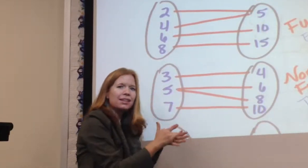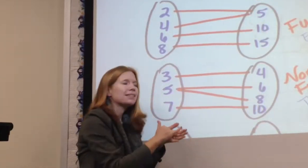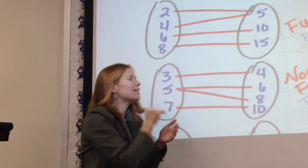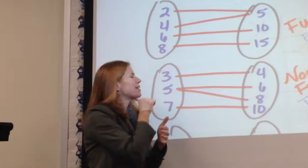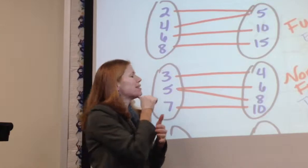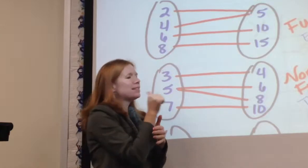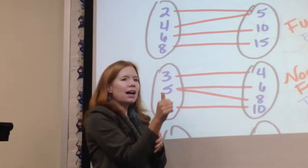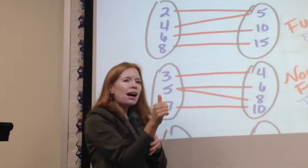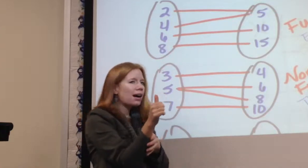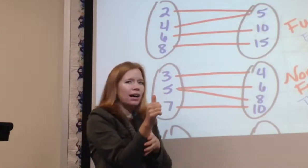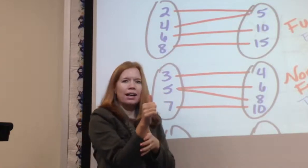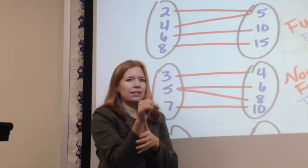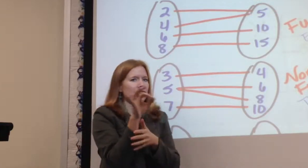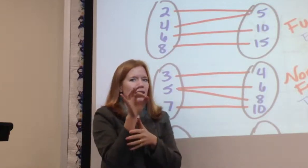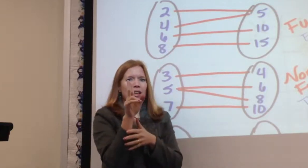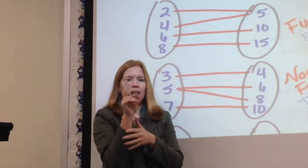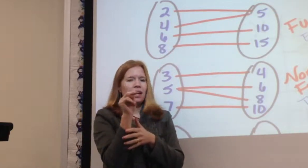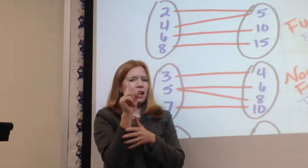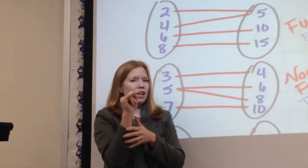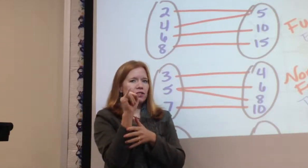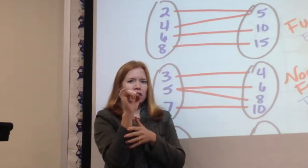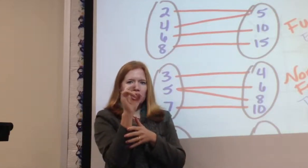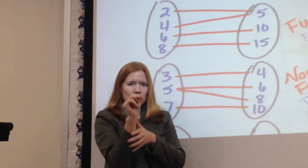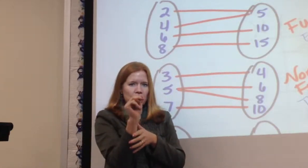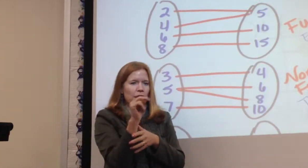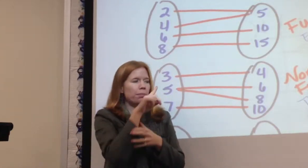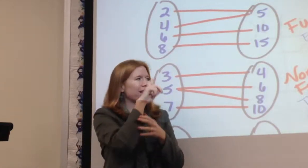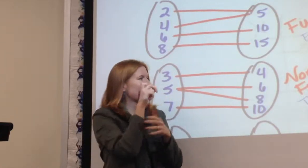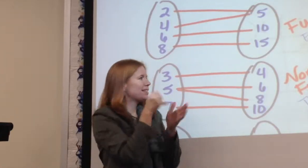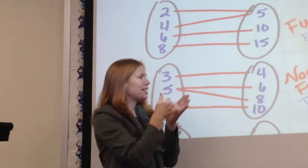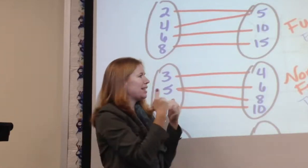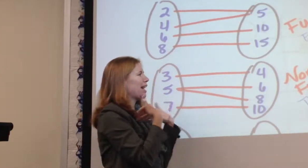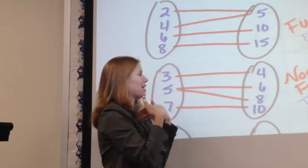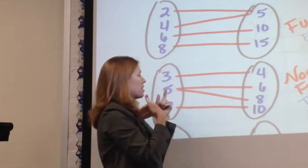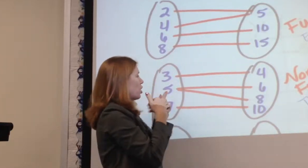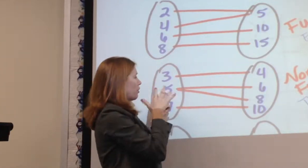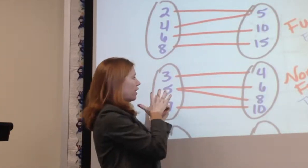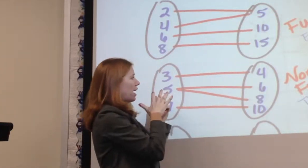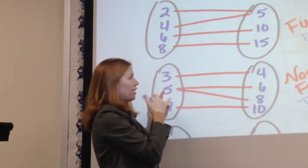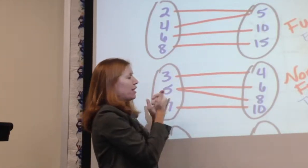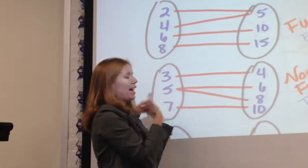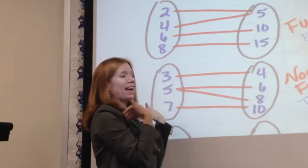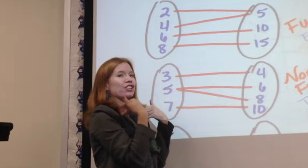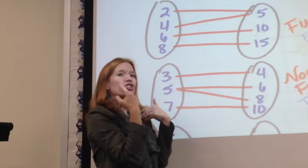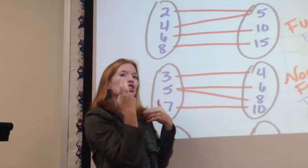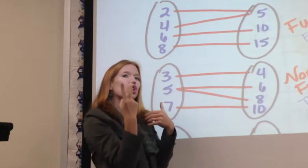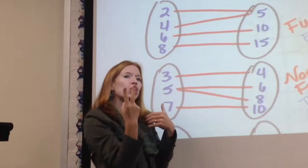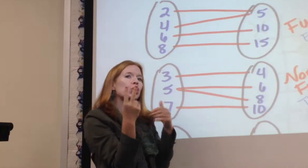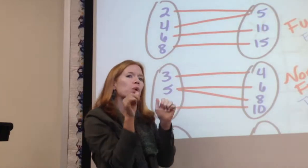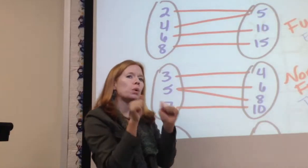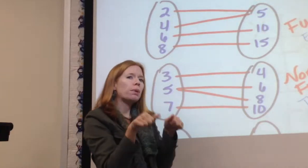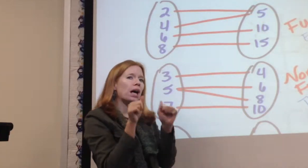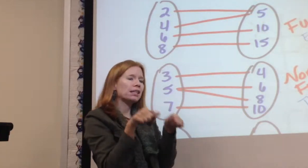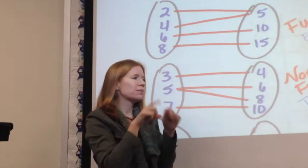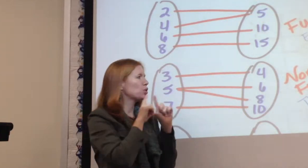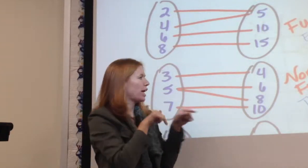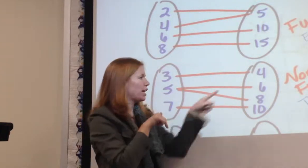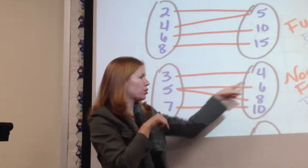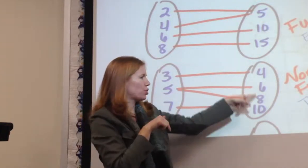This is not a function because 5 has 2 possible